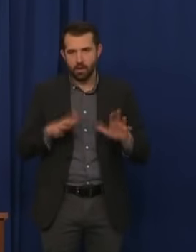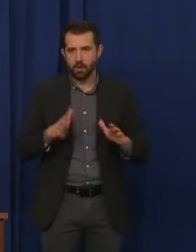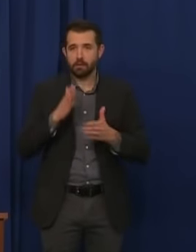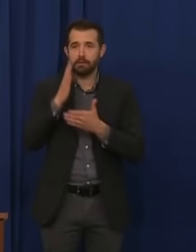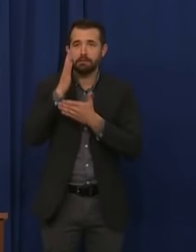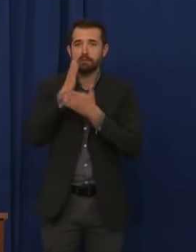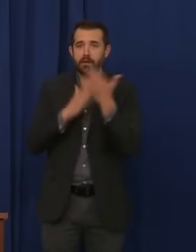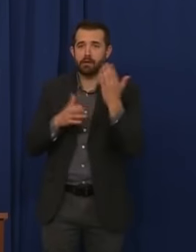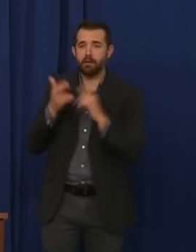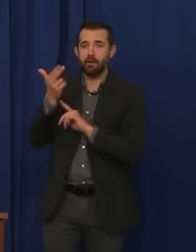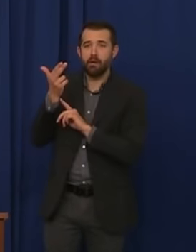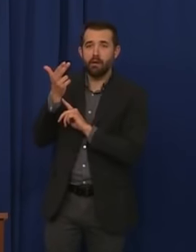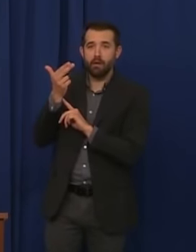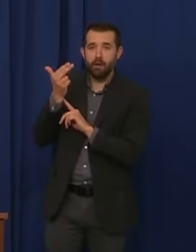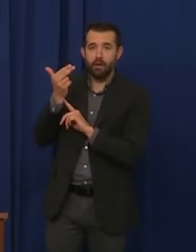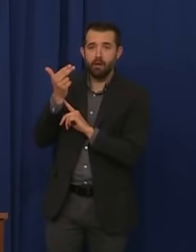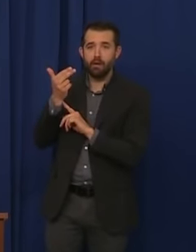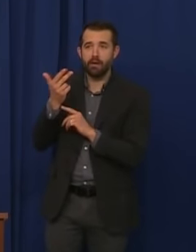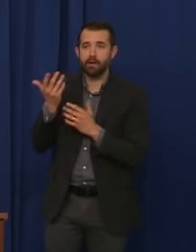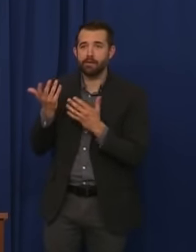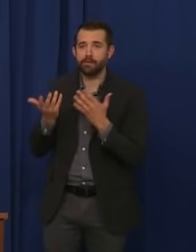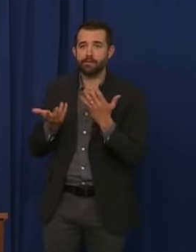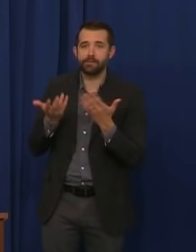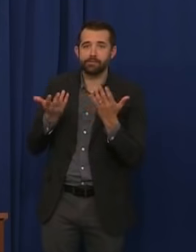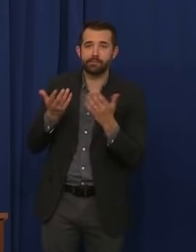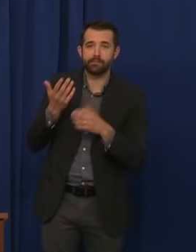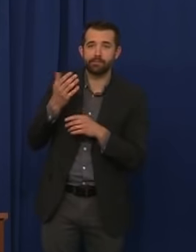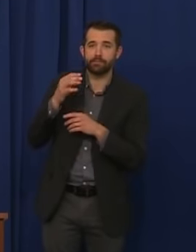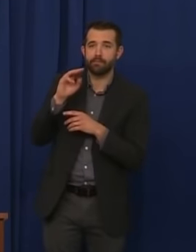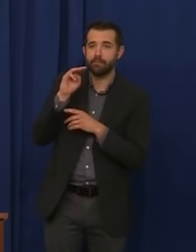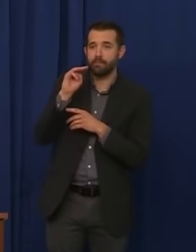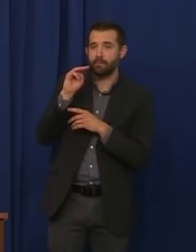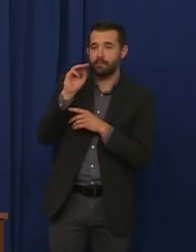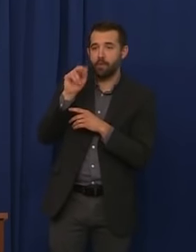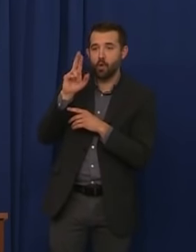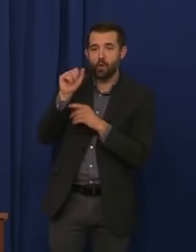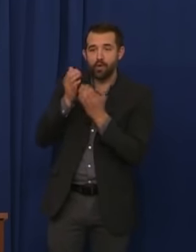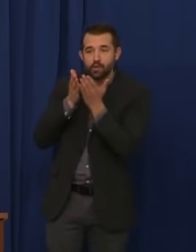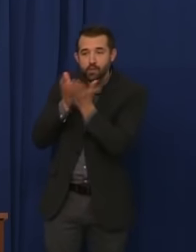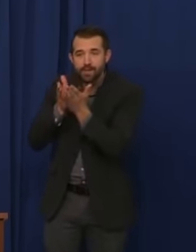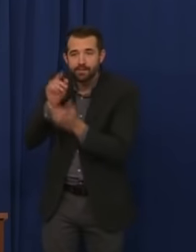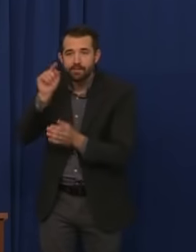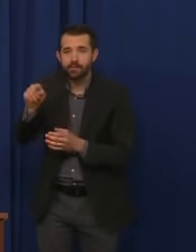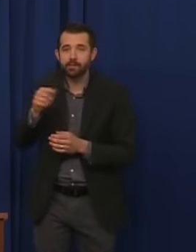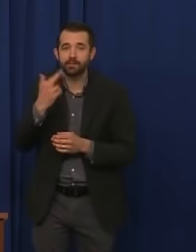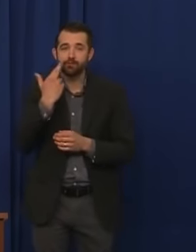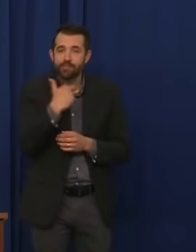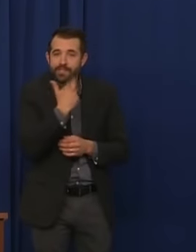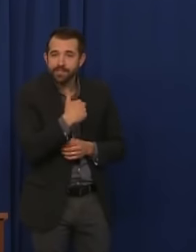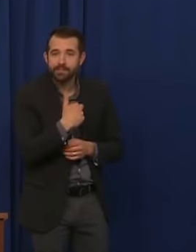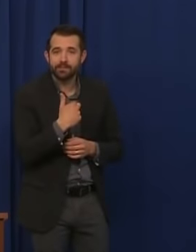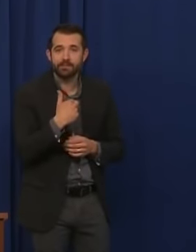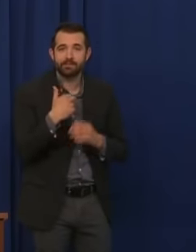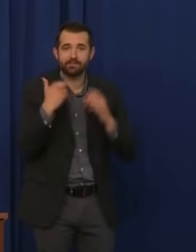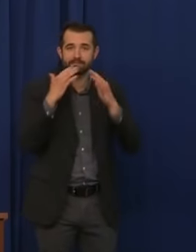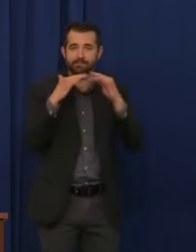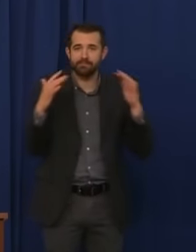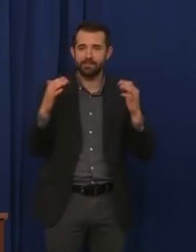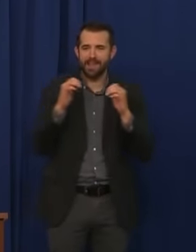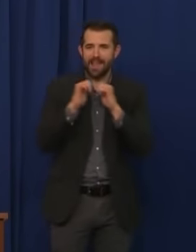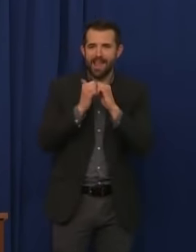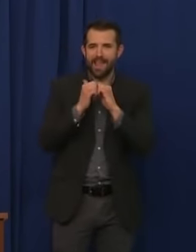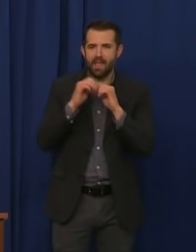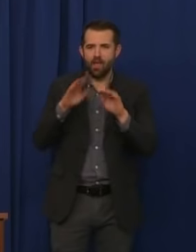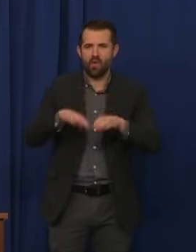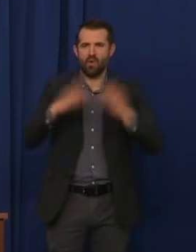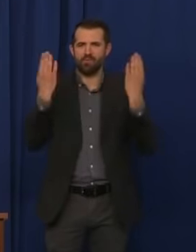sector, whether it's marinas or lodging, meals and lodgings places, to open in some respect, maybe